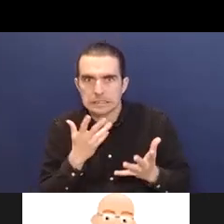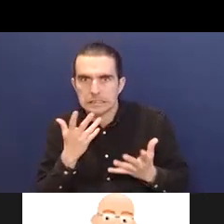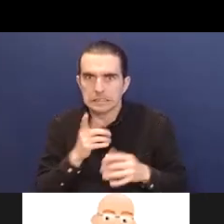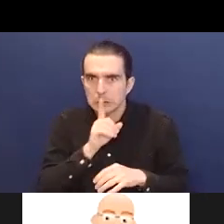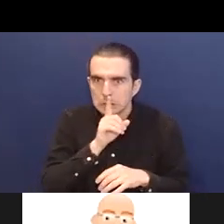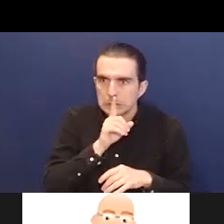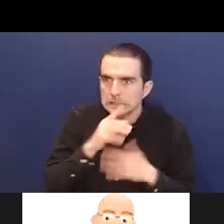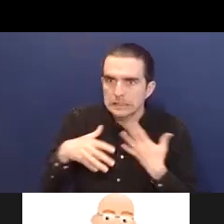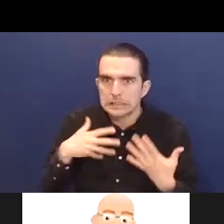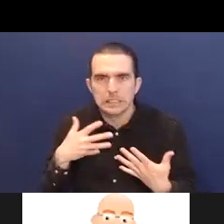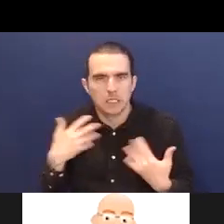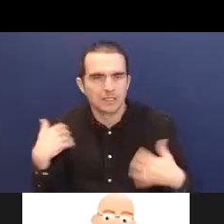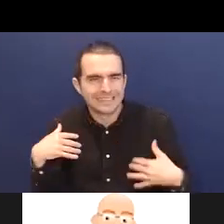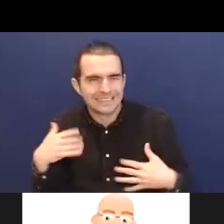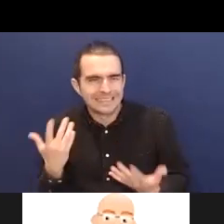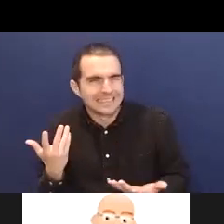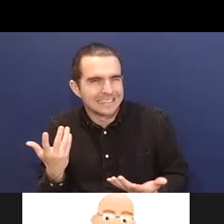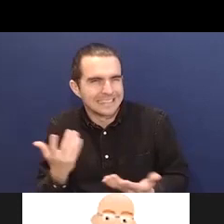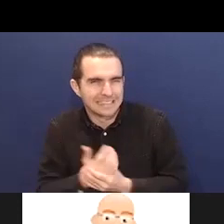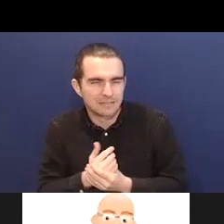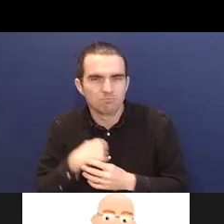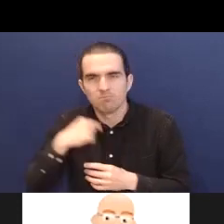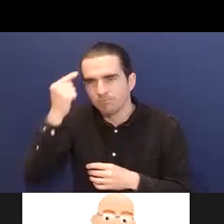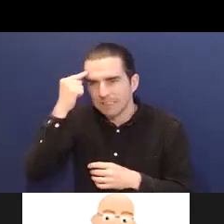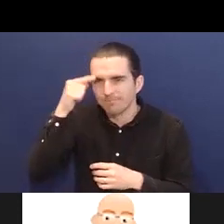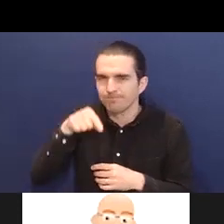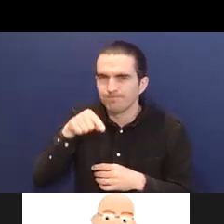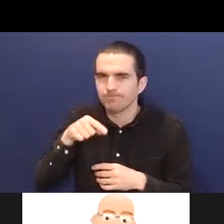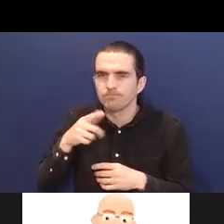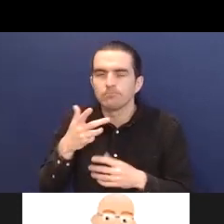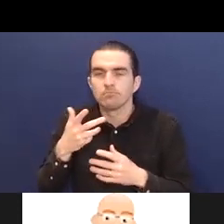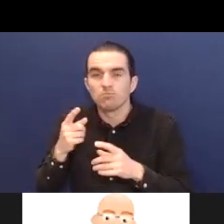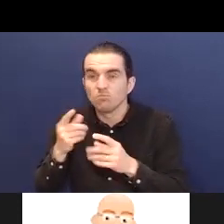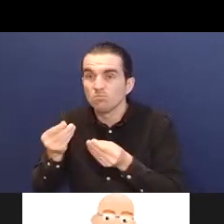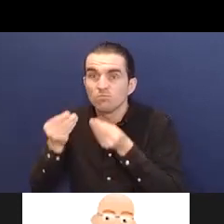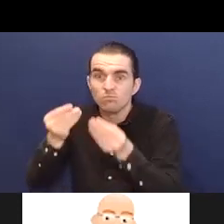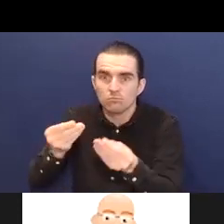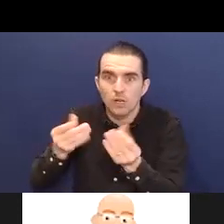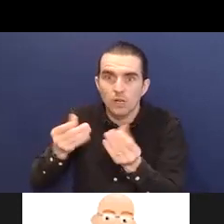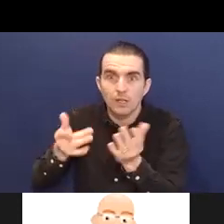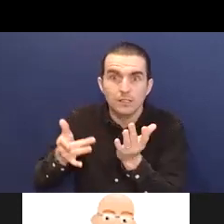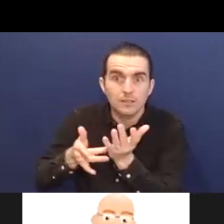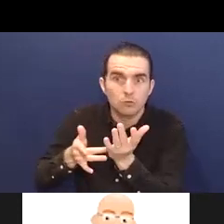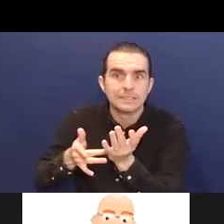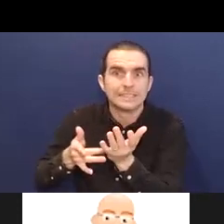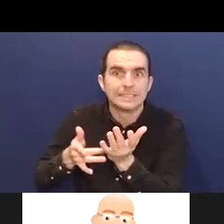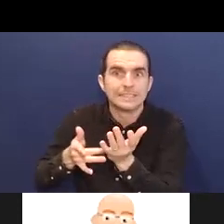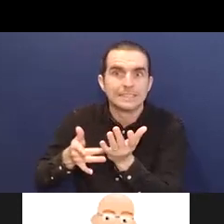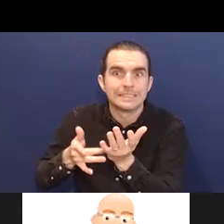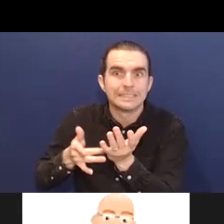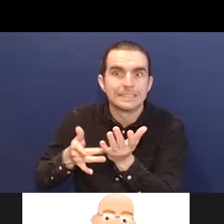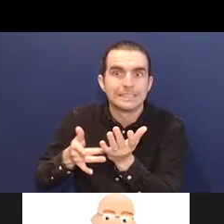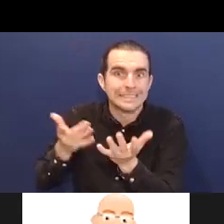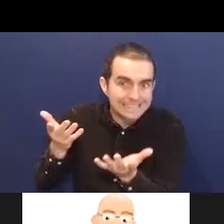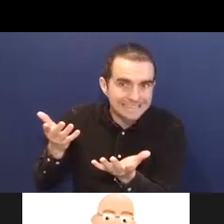anyhow and perhaps were slightly more vulnerable, and the additional risk of handing out more expensive technologies was something that kind of organisations needed to